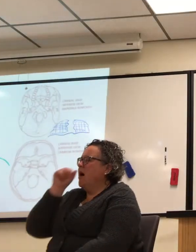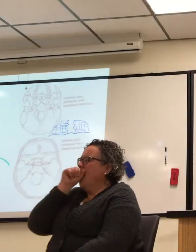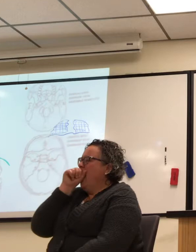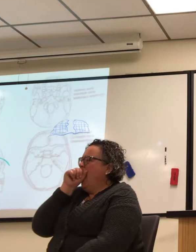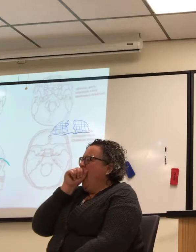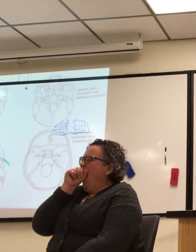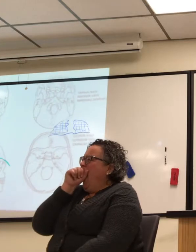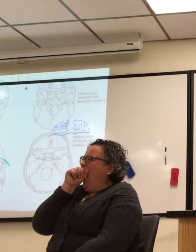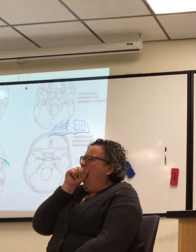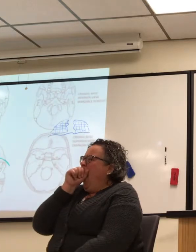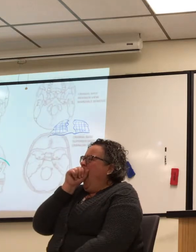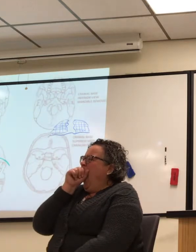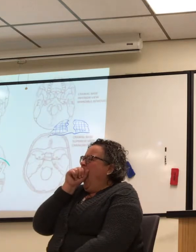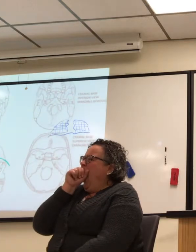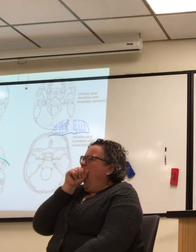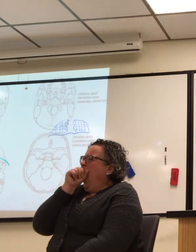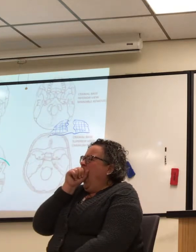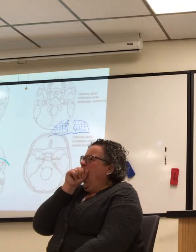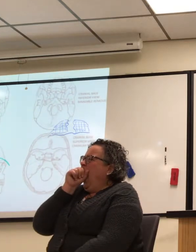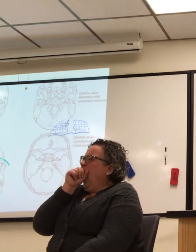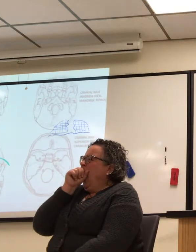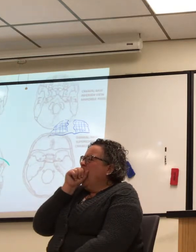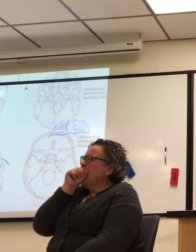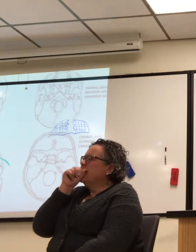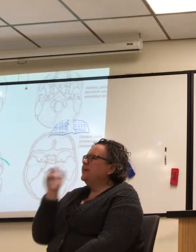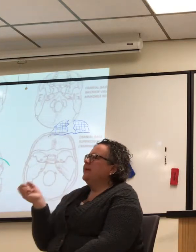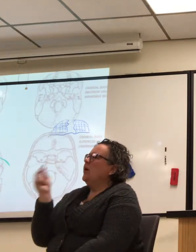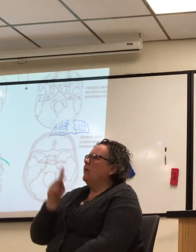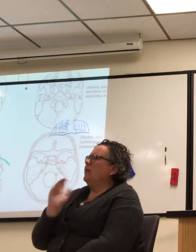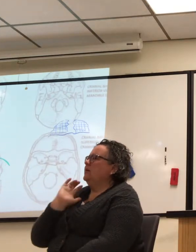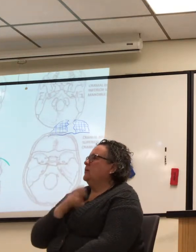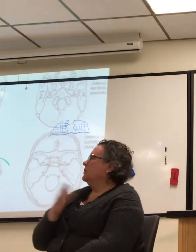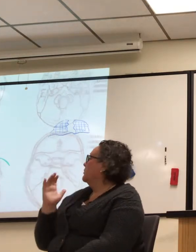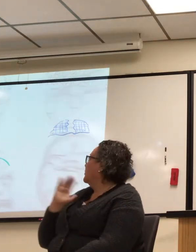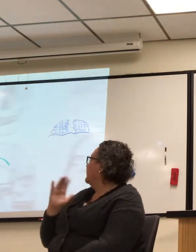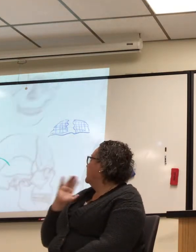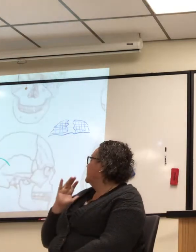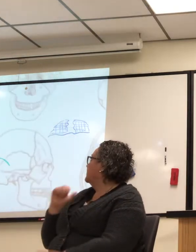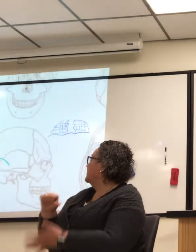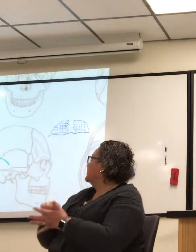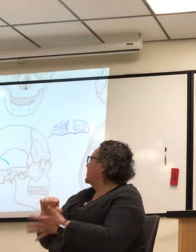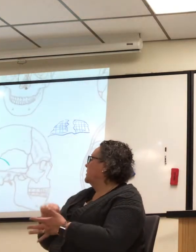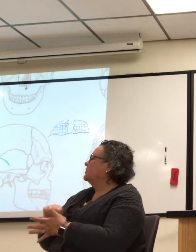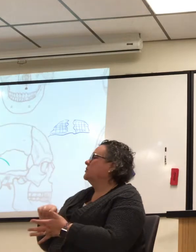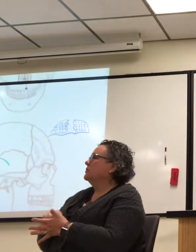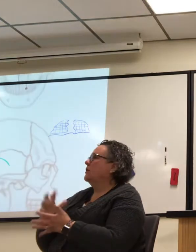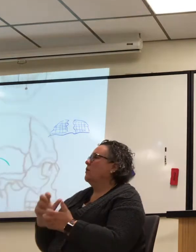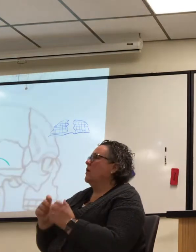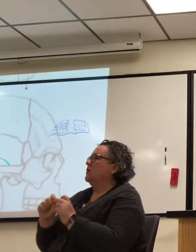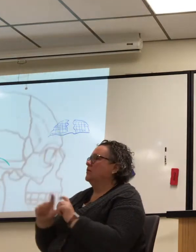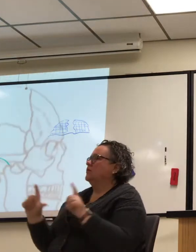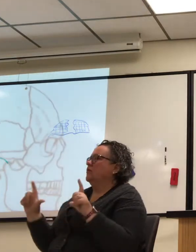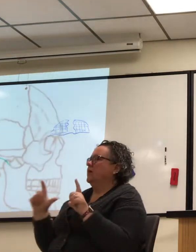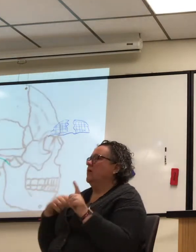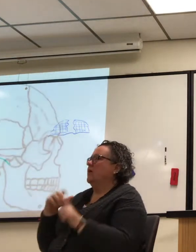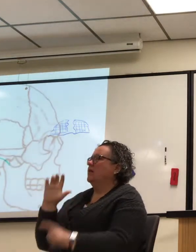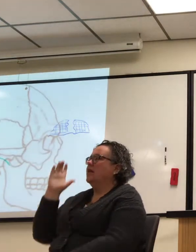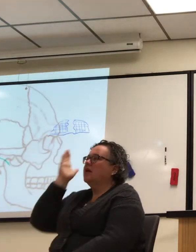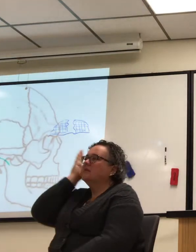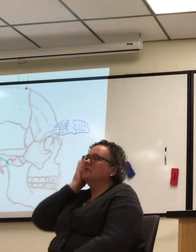For parietal bone, go back to our previous page, and you can add to it. I won't make it so you can't know it. I'm going to zoom in on the lateral view right